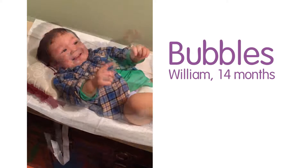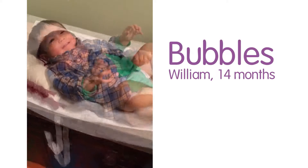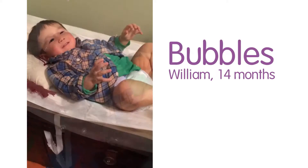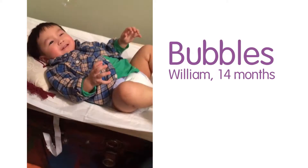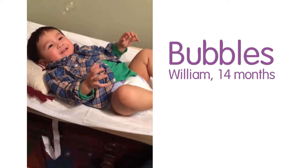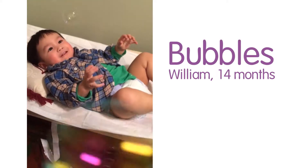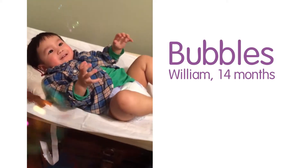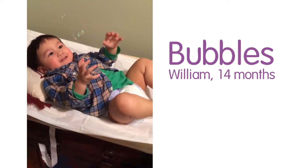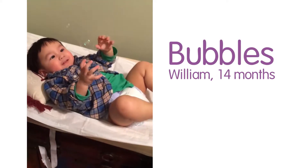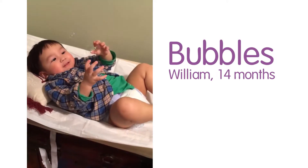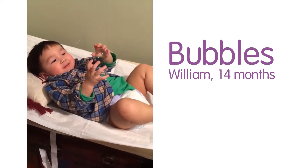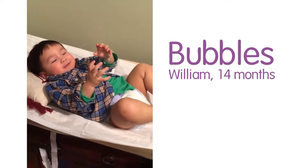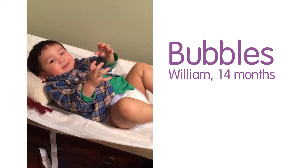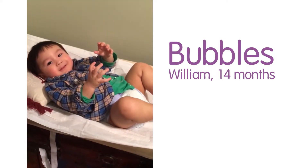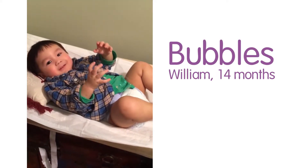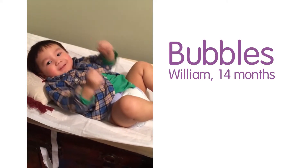Show me bubbles. Bubbles.